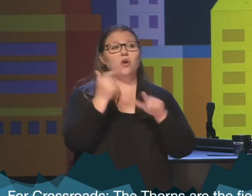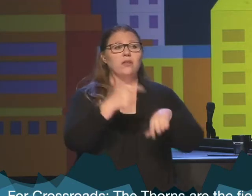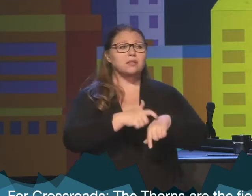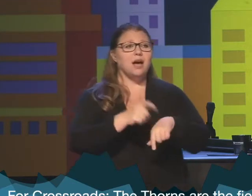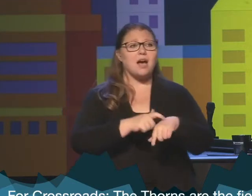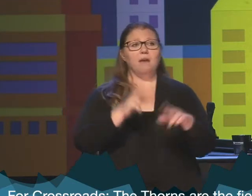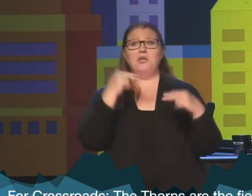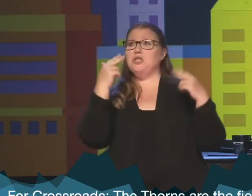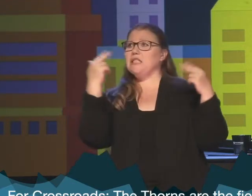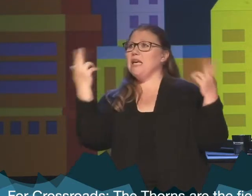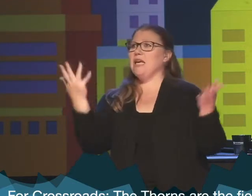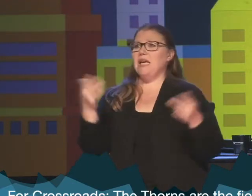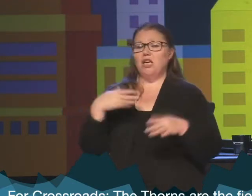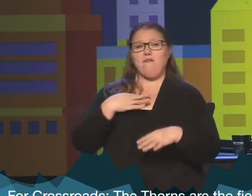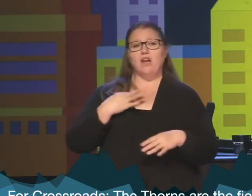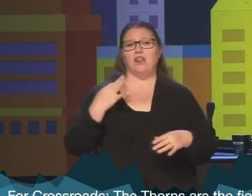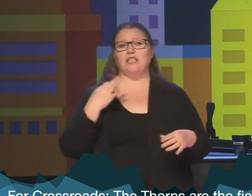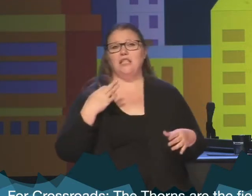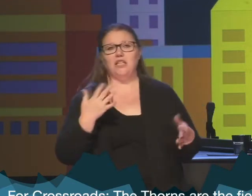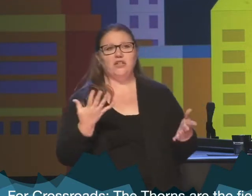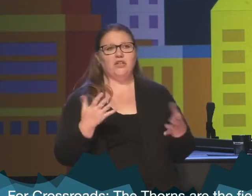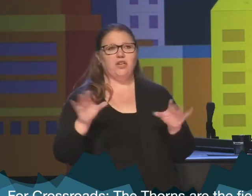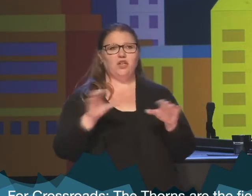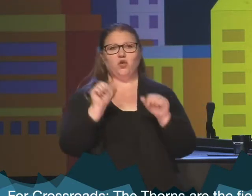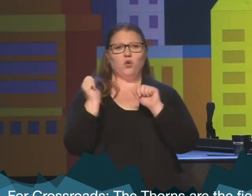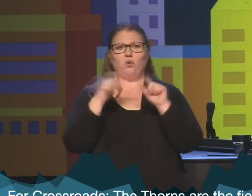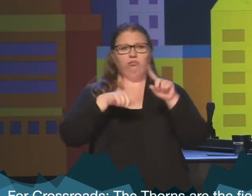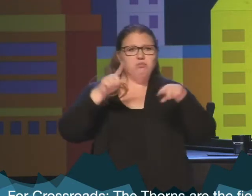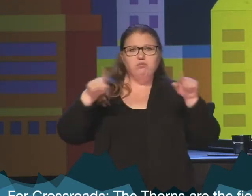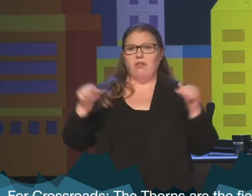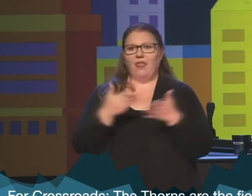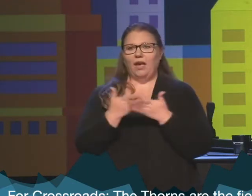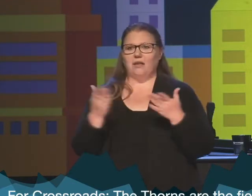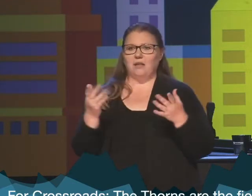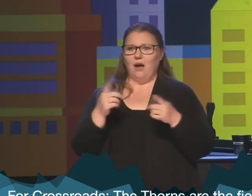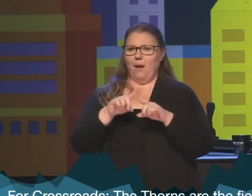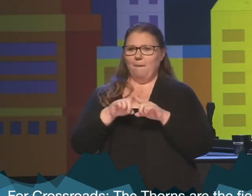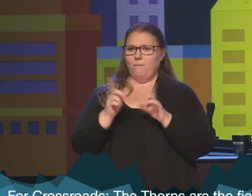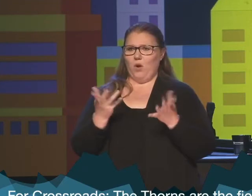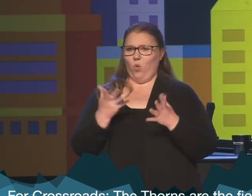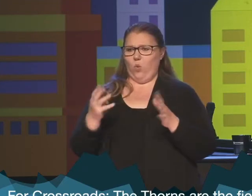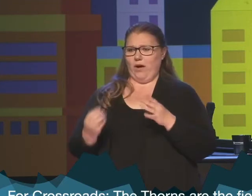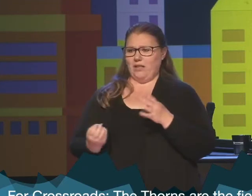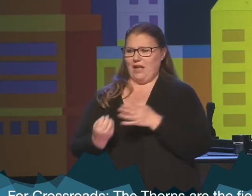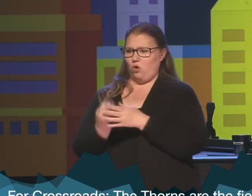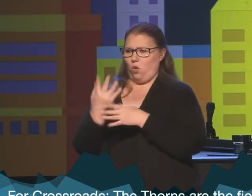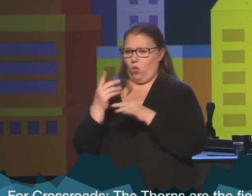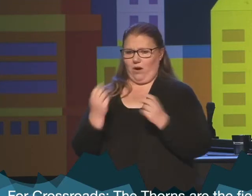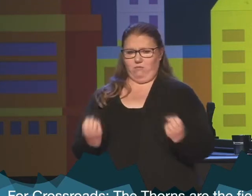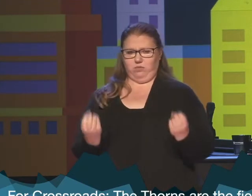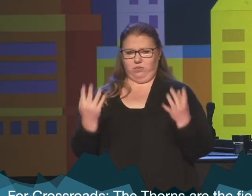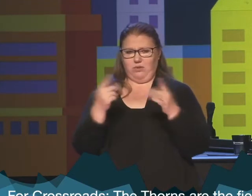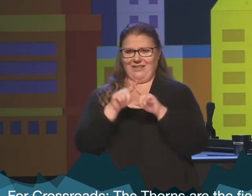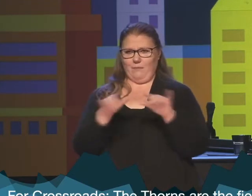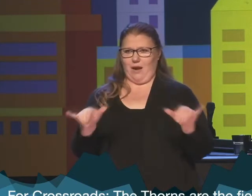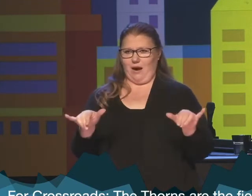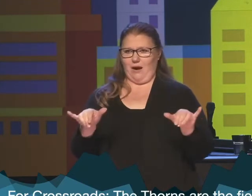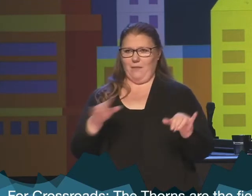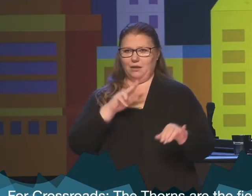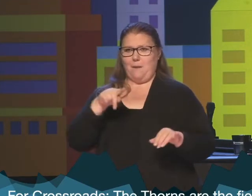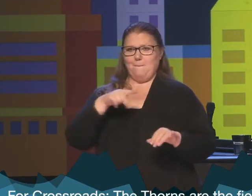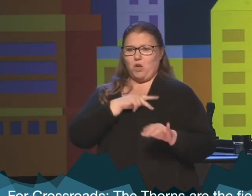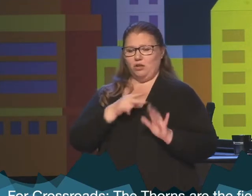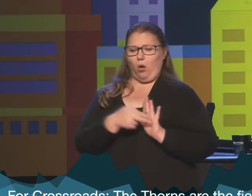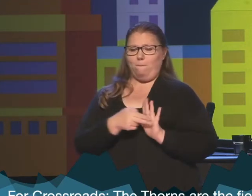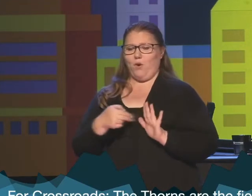you sing, you volunteer, you do all these different things, but what's grown up with that is a personal brand of